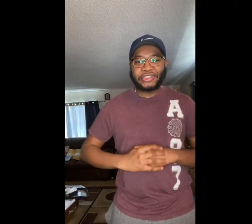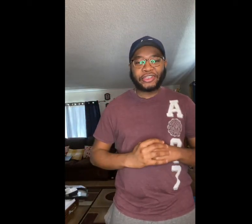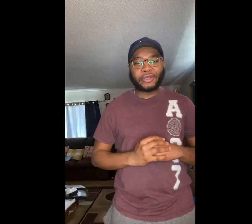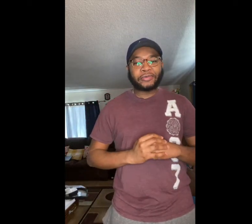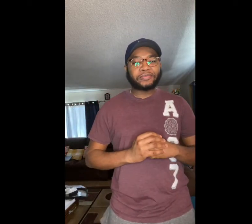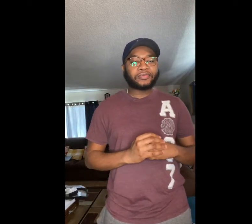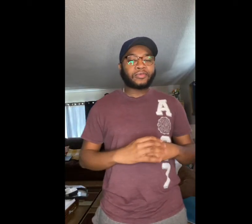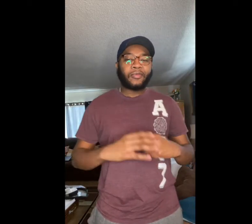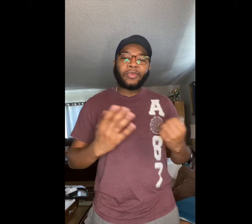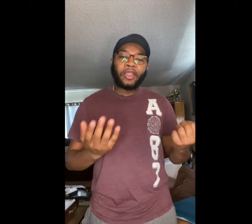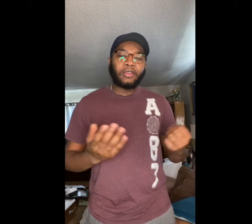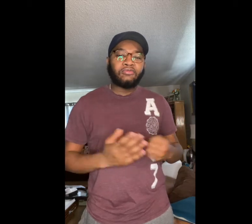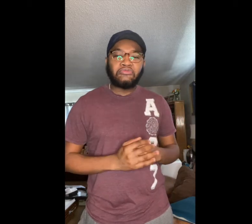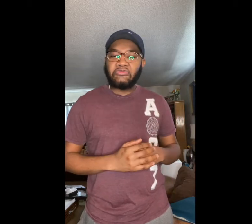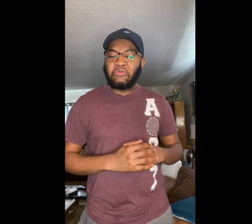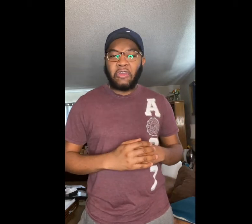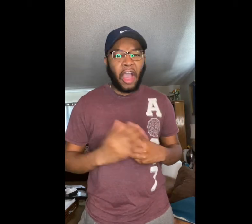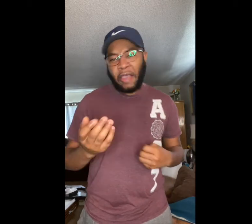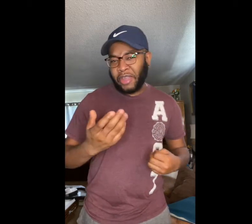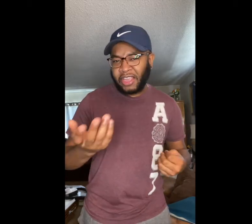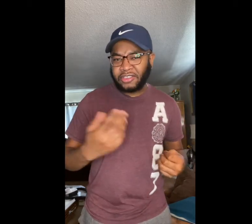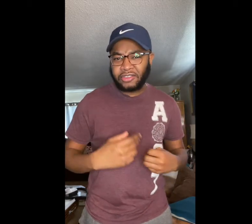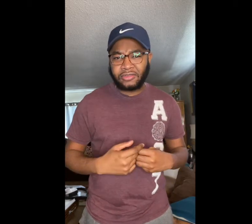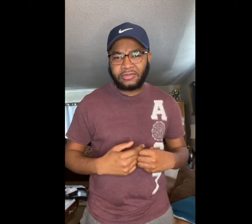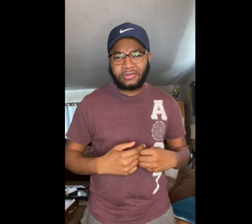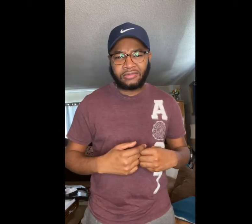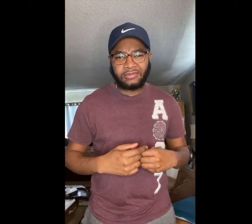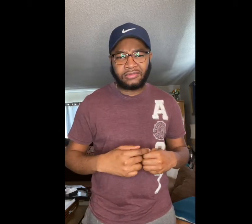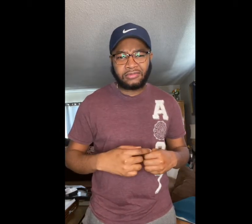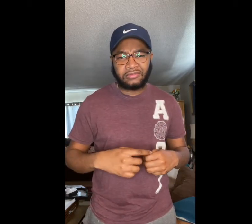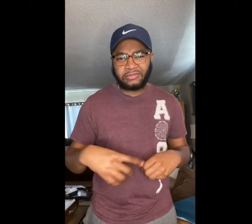So, I'm gonna ask you,